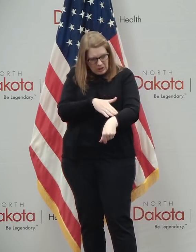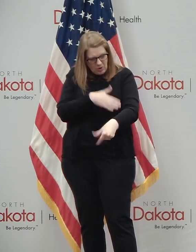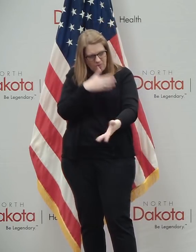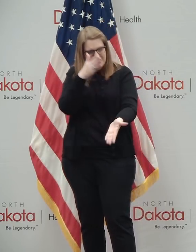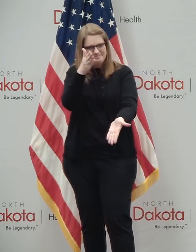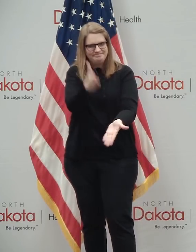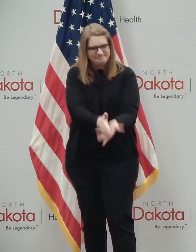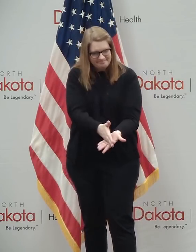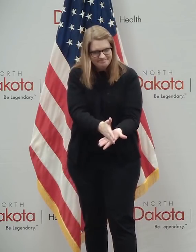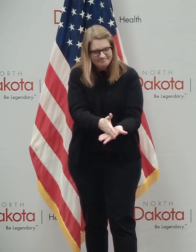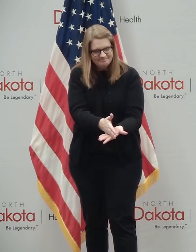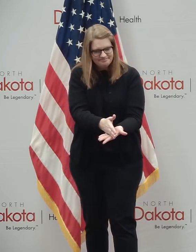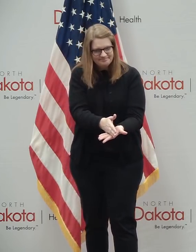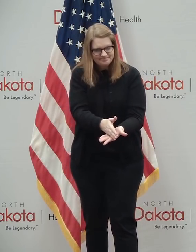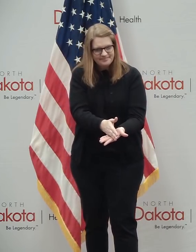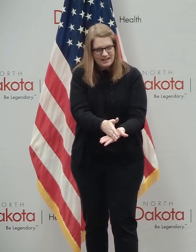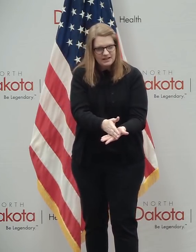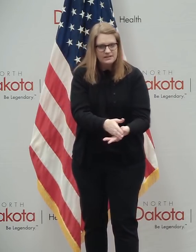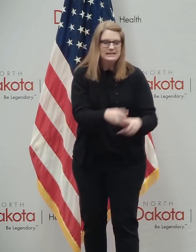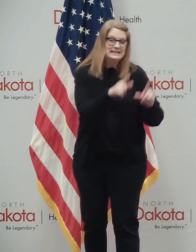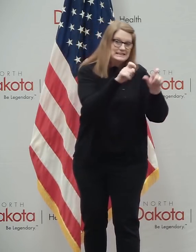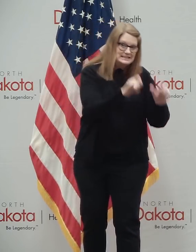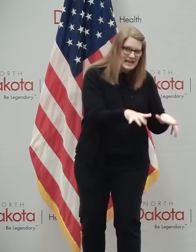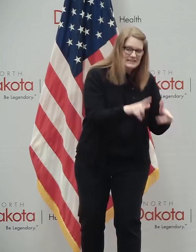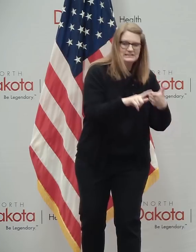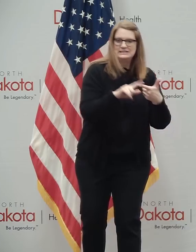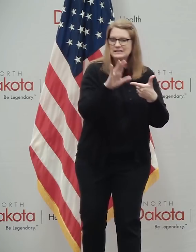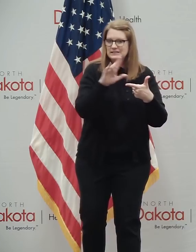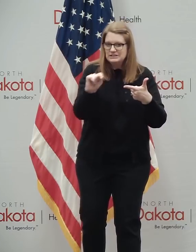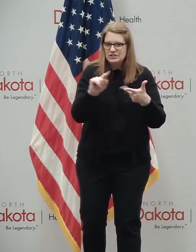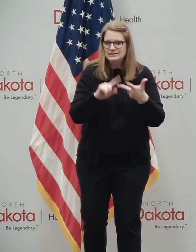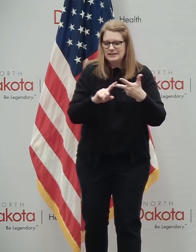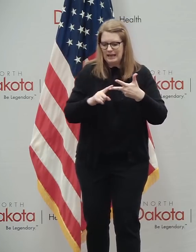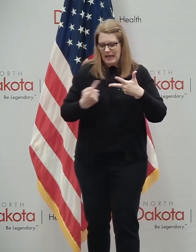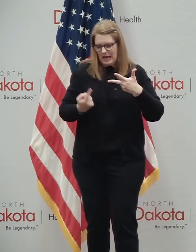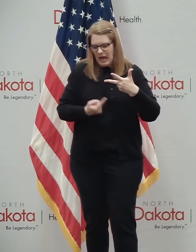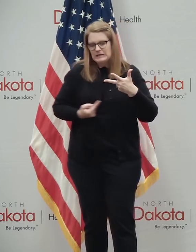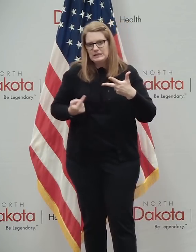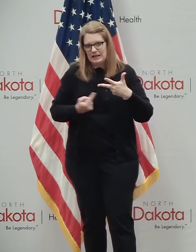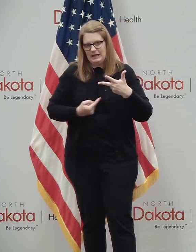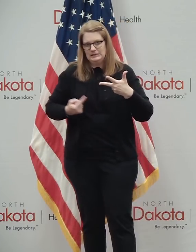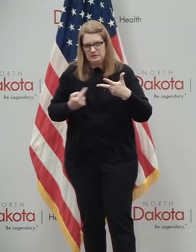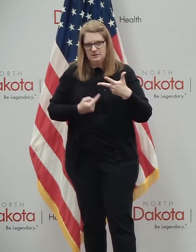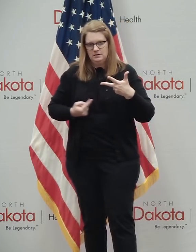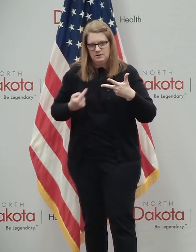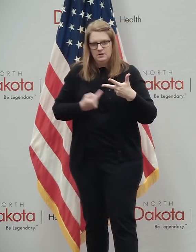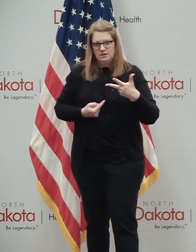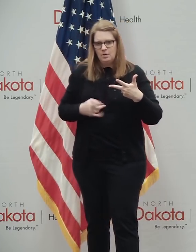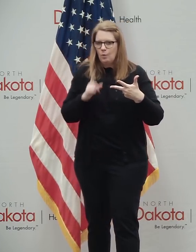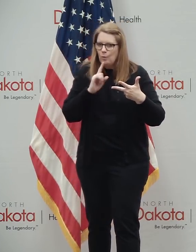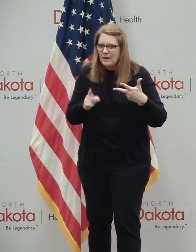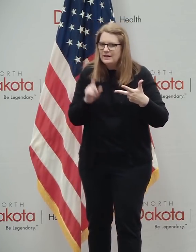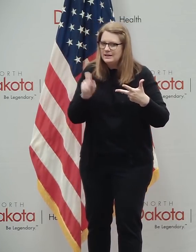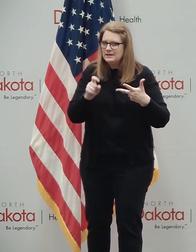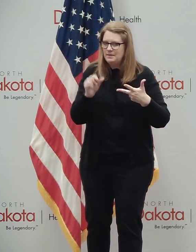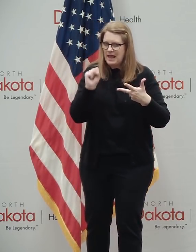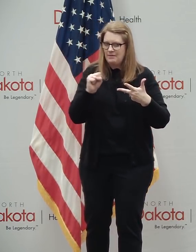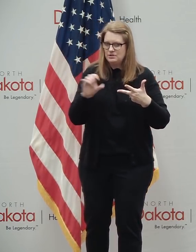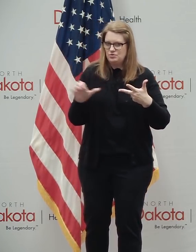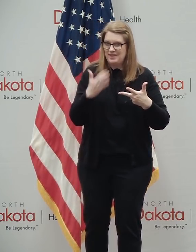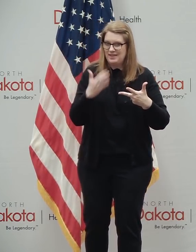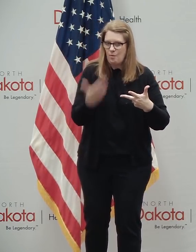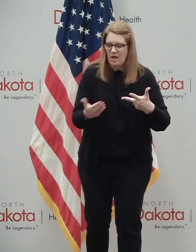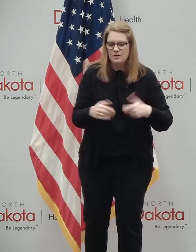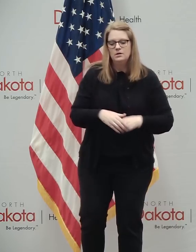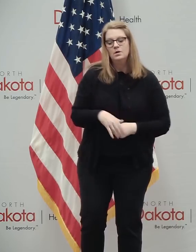three things. And so it's test, trace, and isolate is the way to think about the three words that we need to be able to do that. Well, if we've got